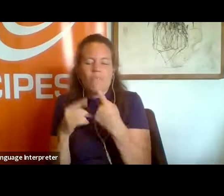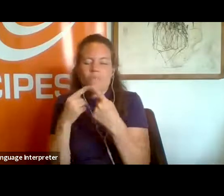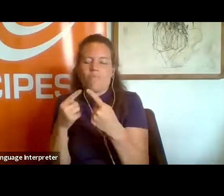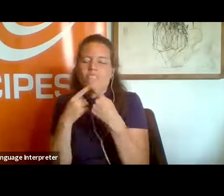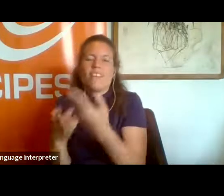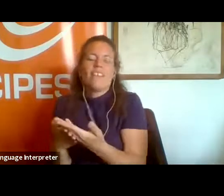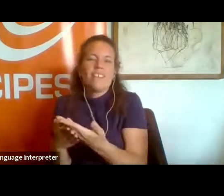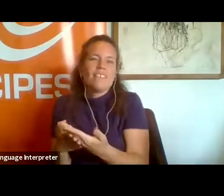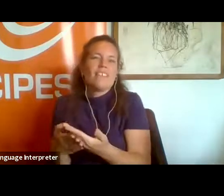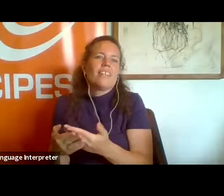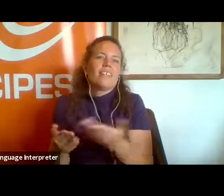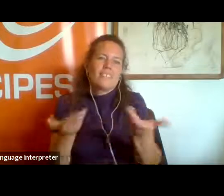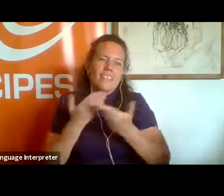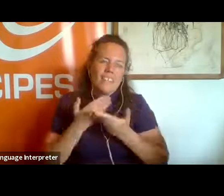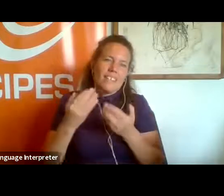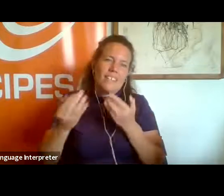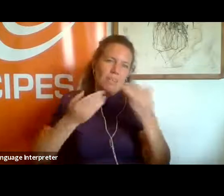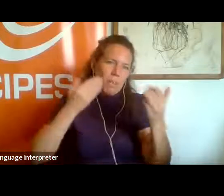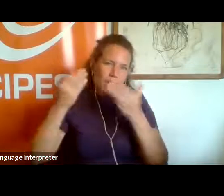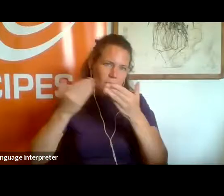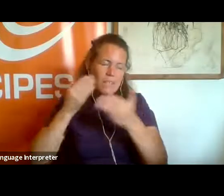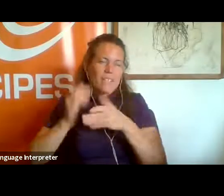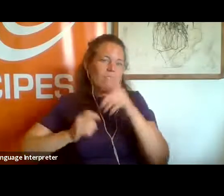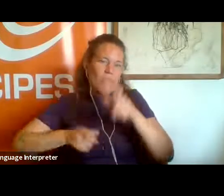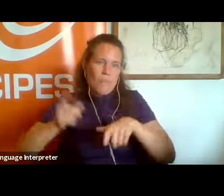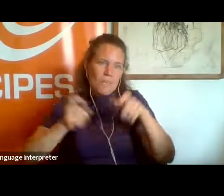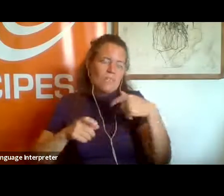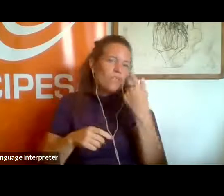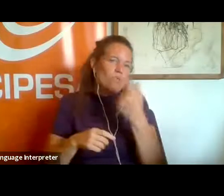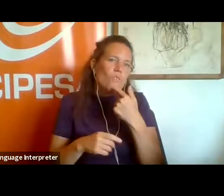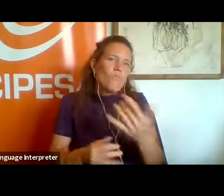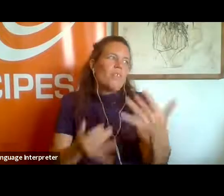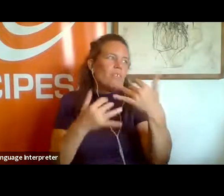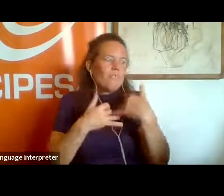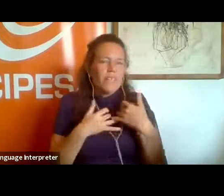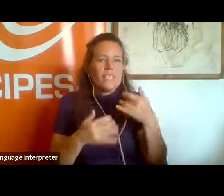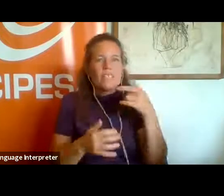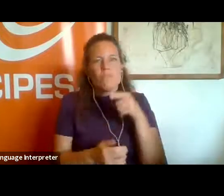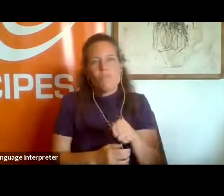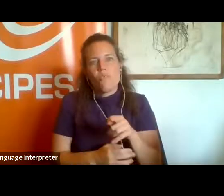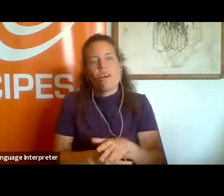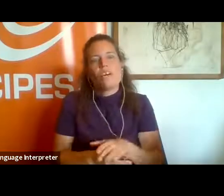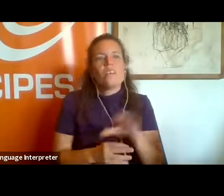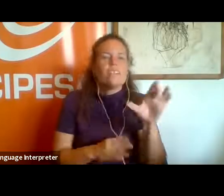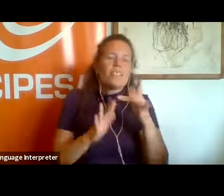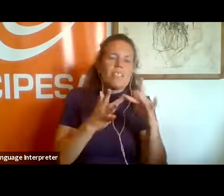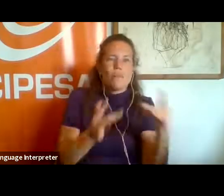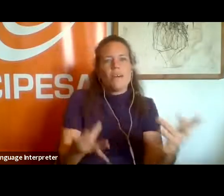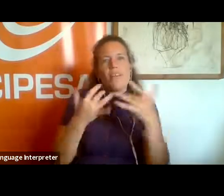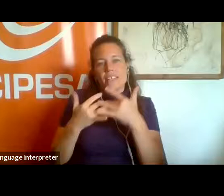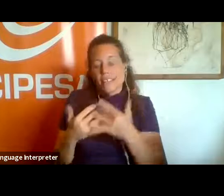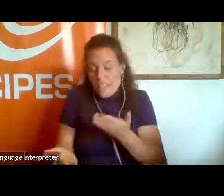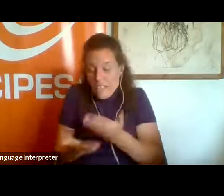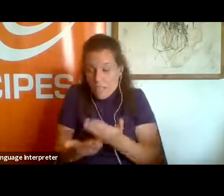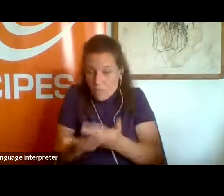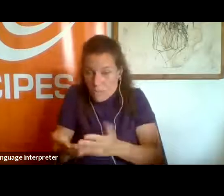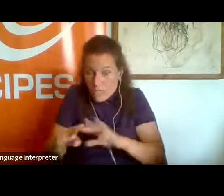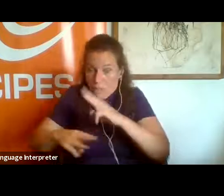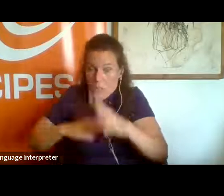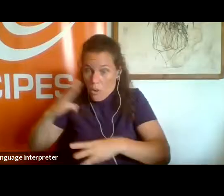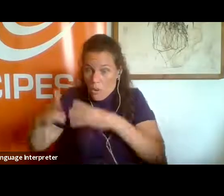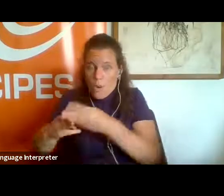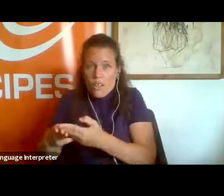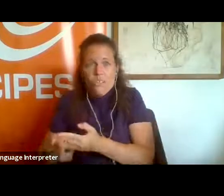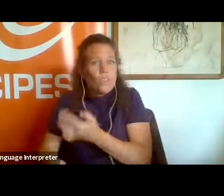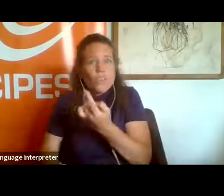from people who have been victims of cyber attacks in the real world. So not just my accounts